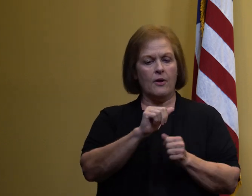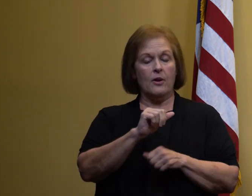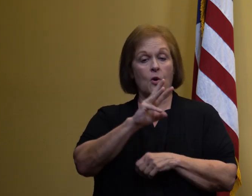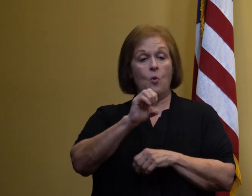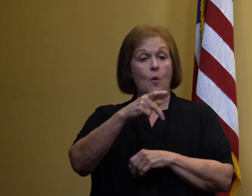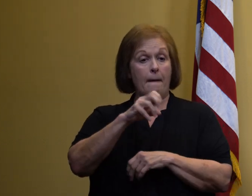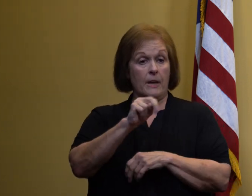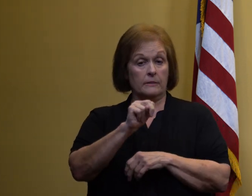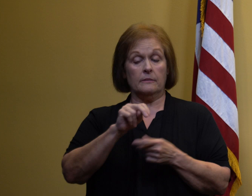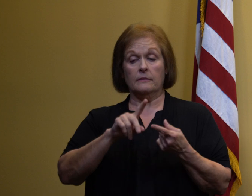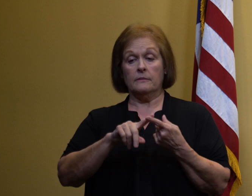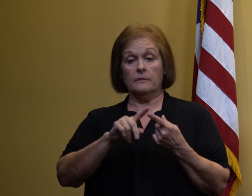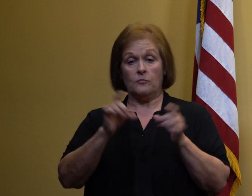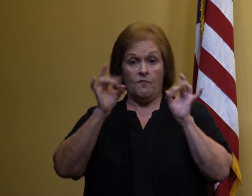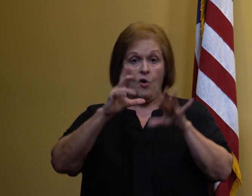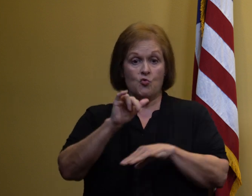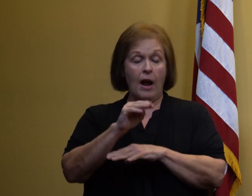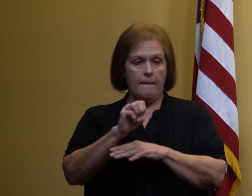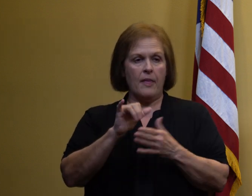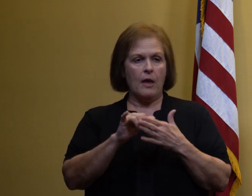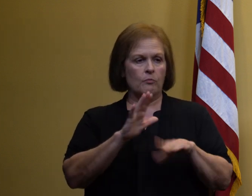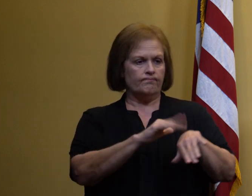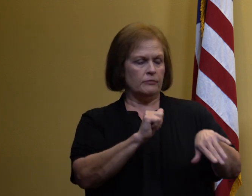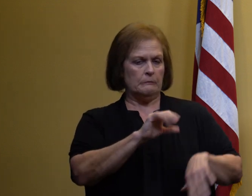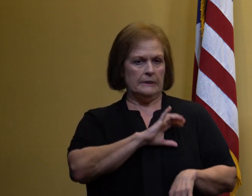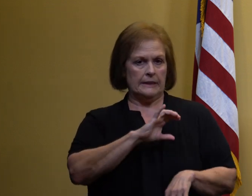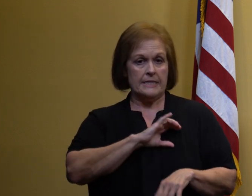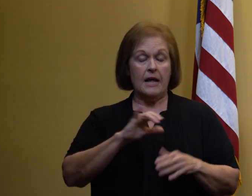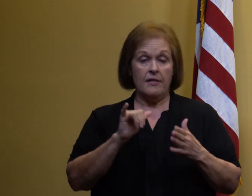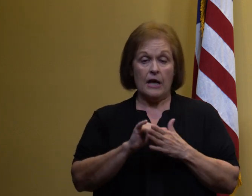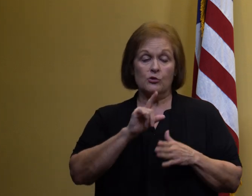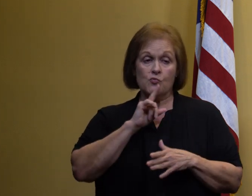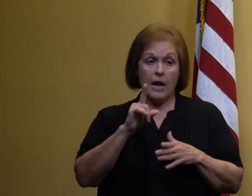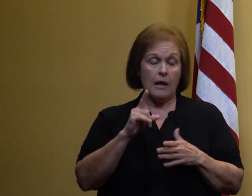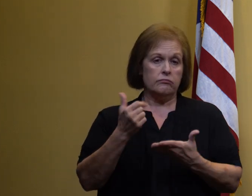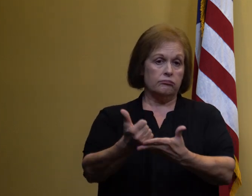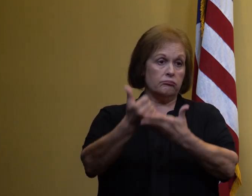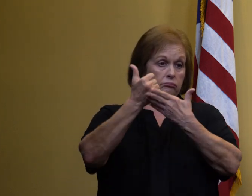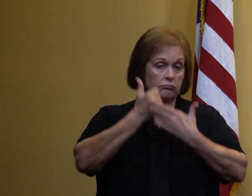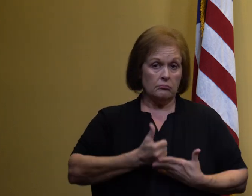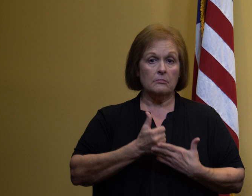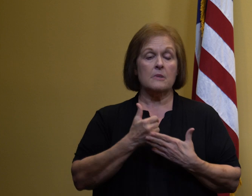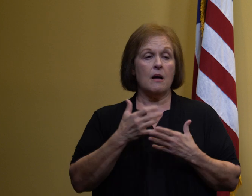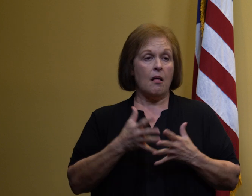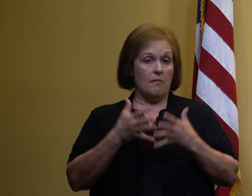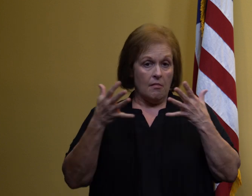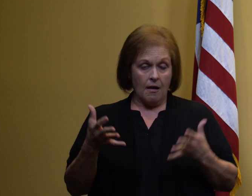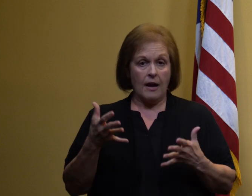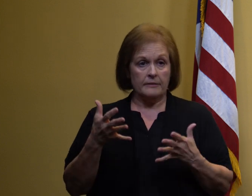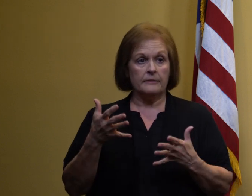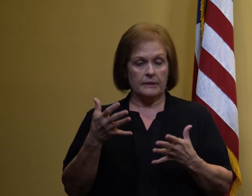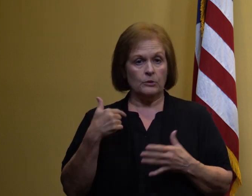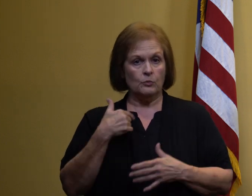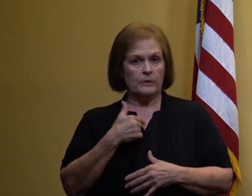engage NOPD. But it has truly been a burden lifter, that force multiplier. We're seeing